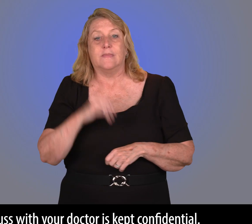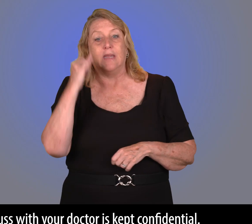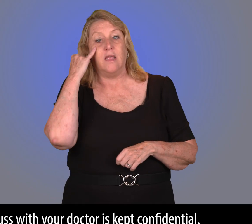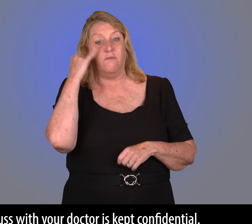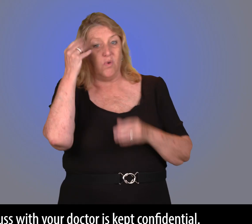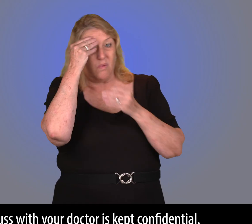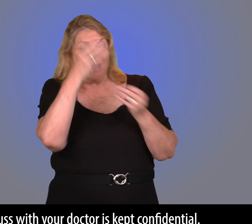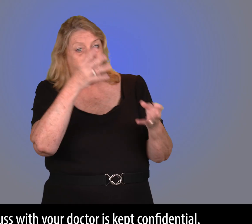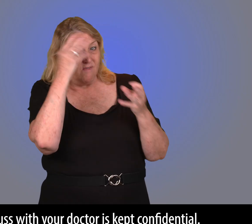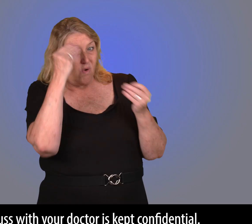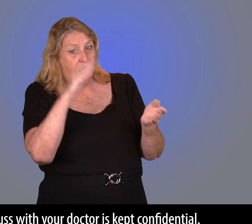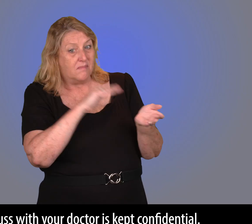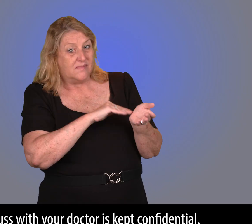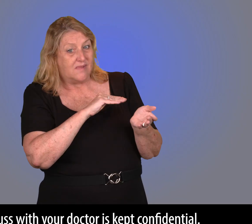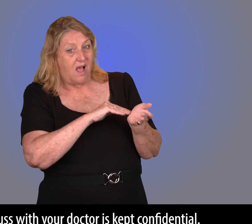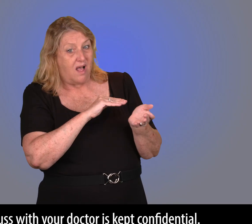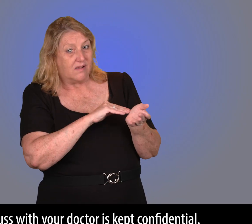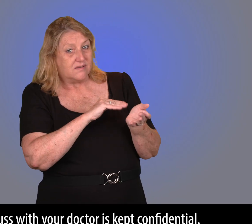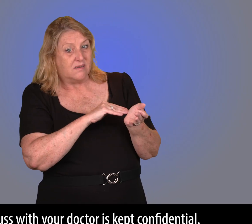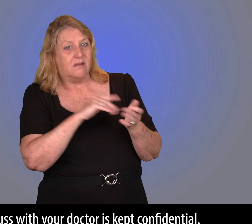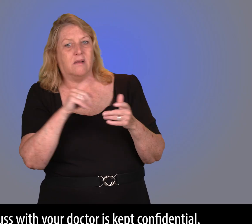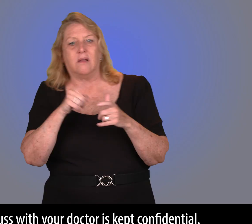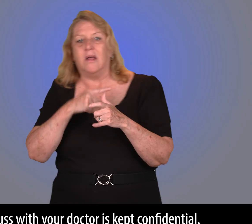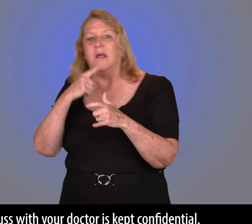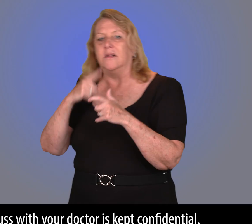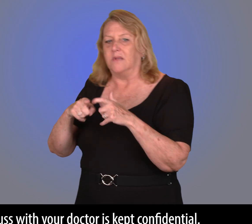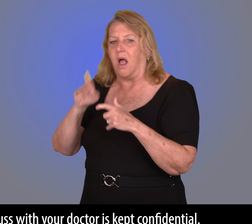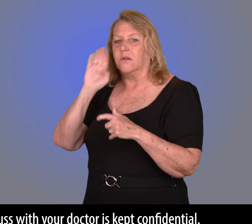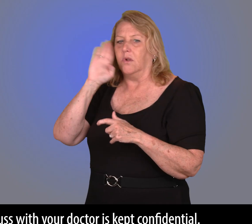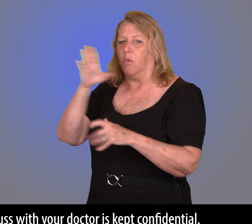Everything you discuss with your doctor is kept confidential.